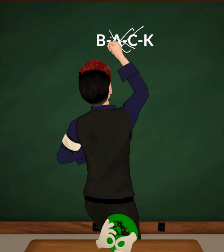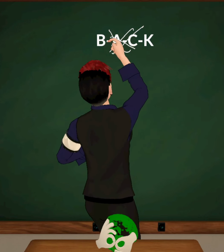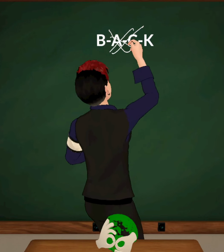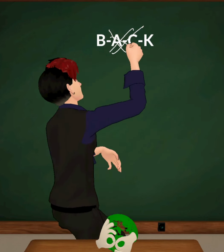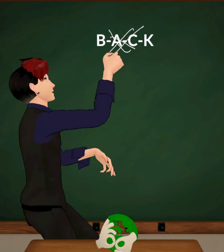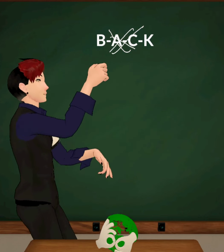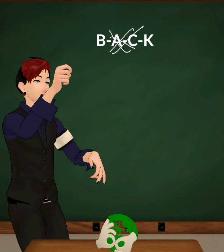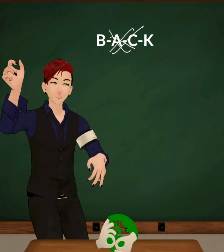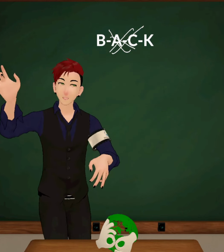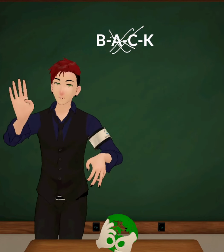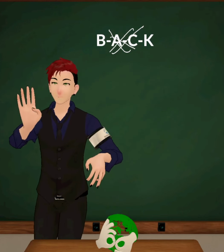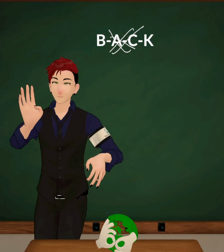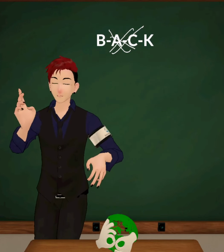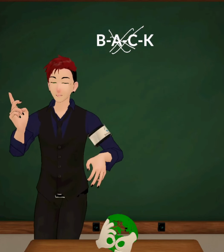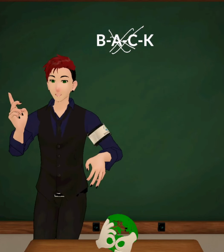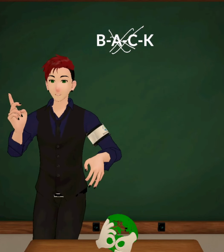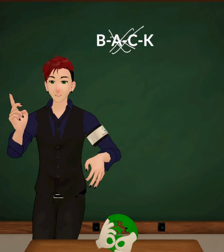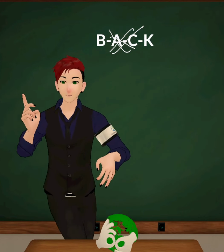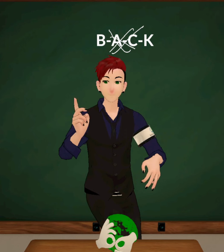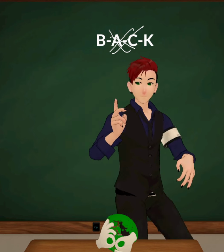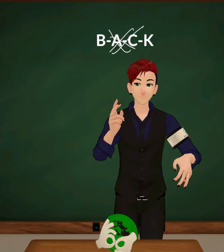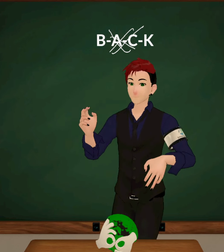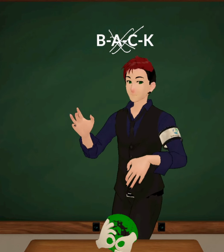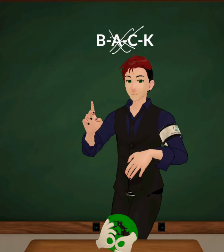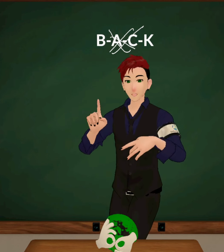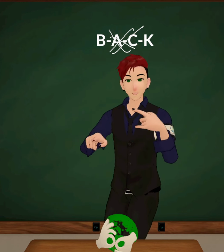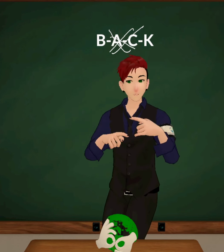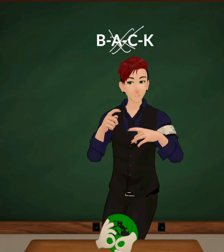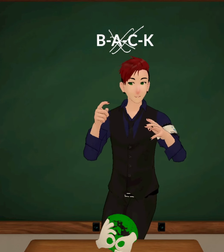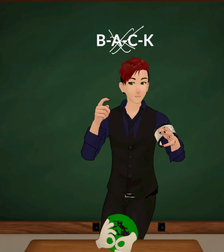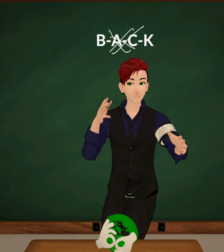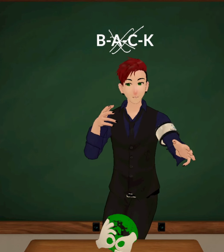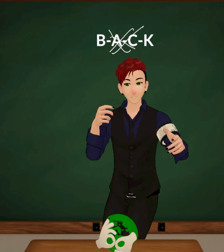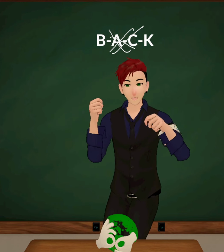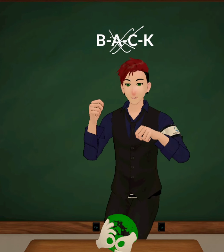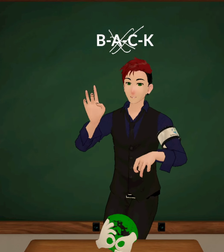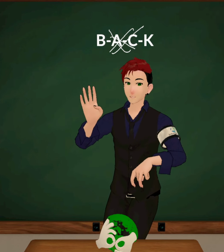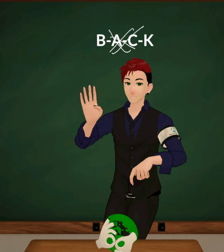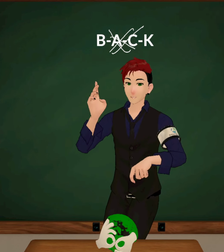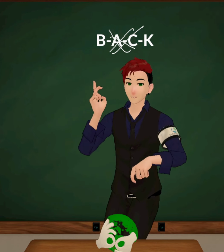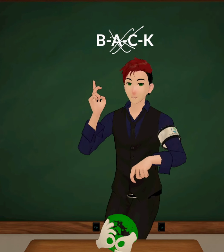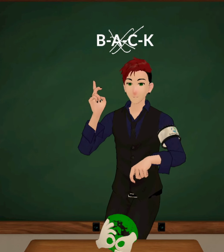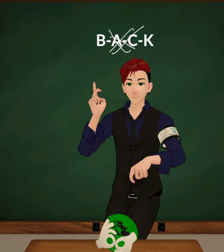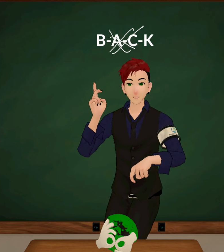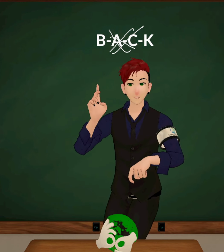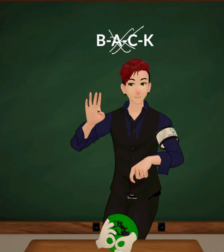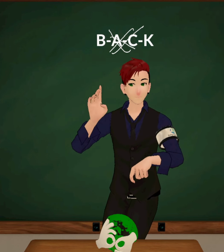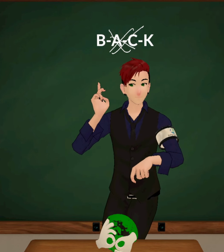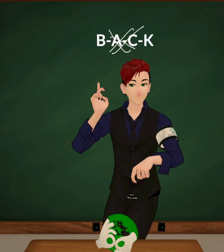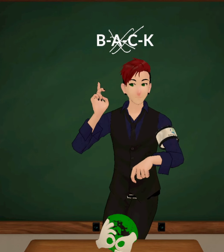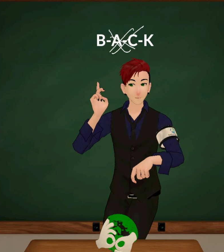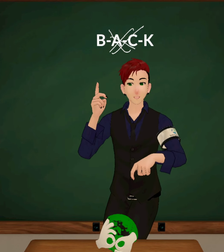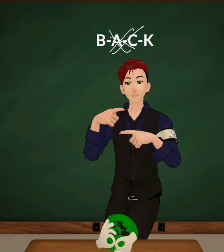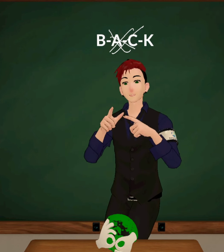removed, and you just have BK. Whenever you're signing fast, you just do BK back.